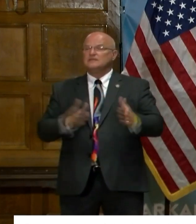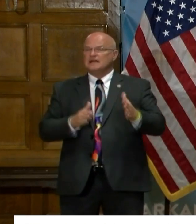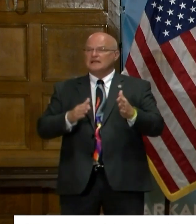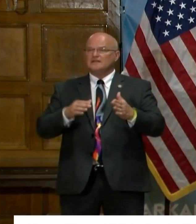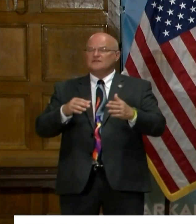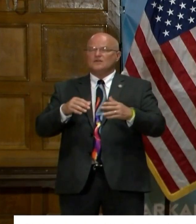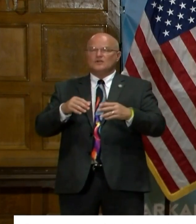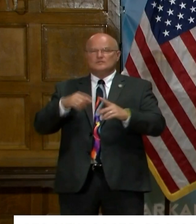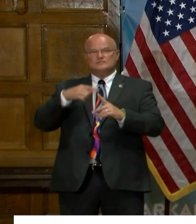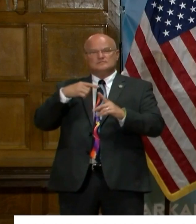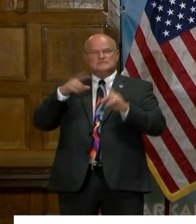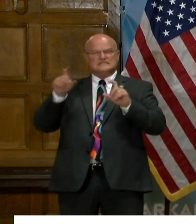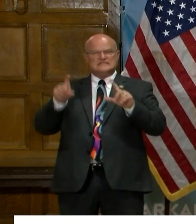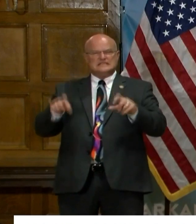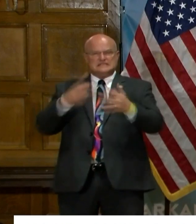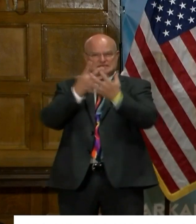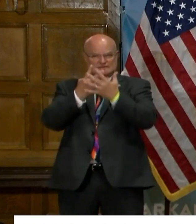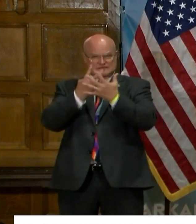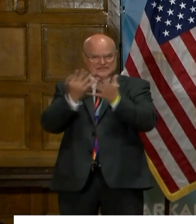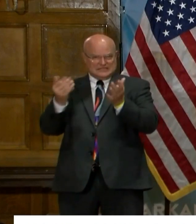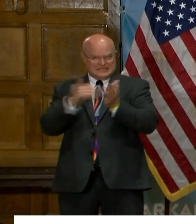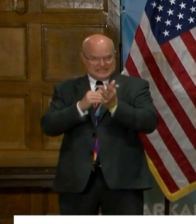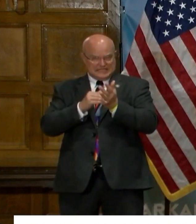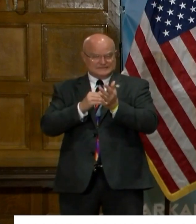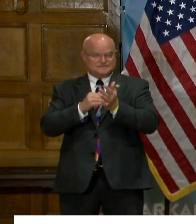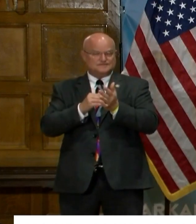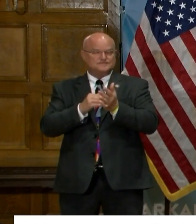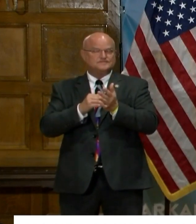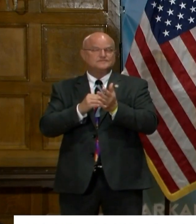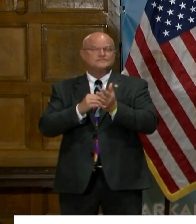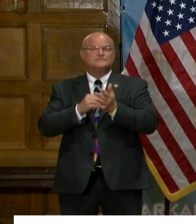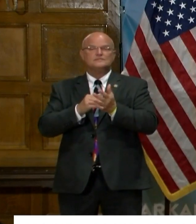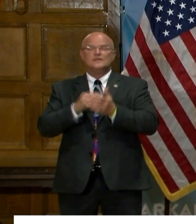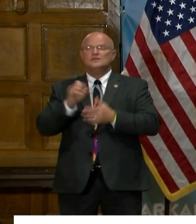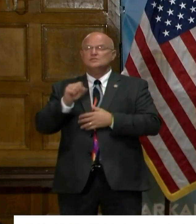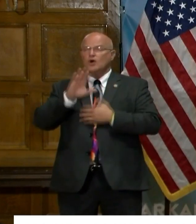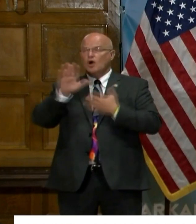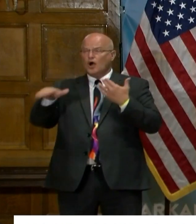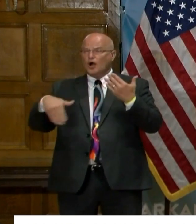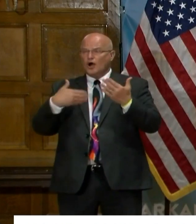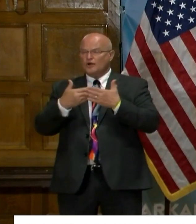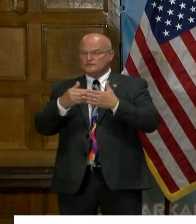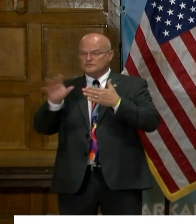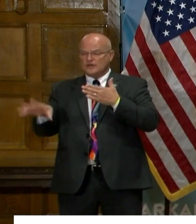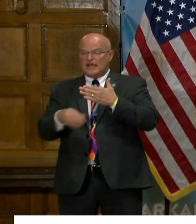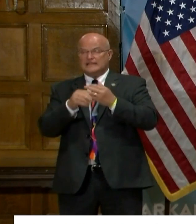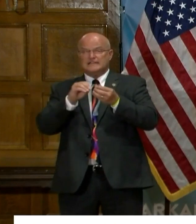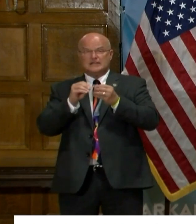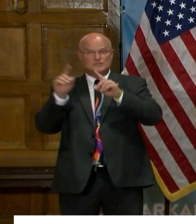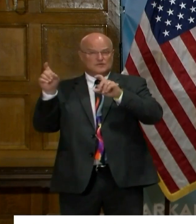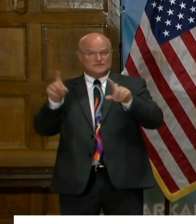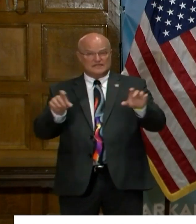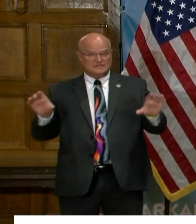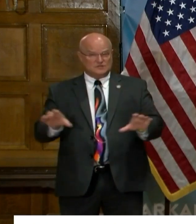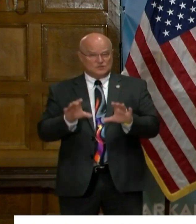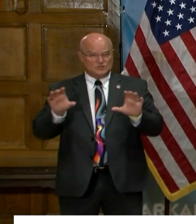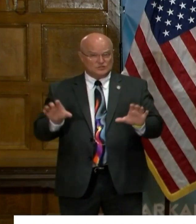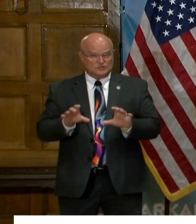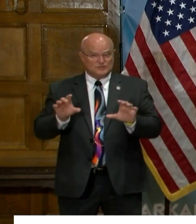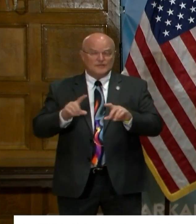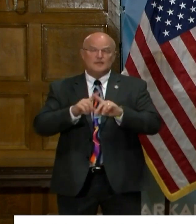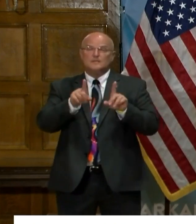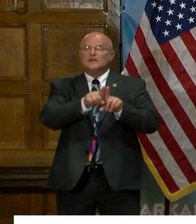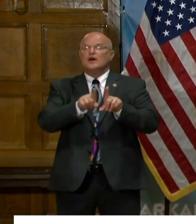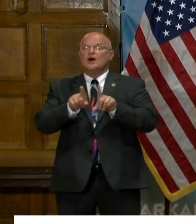for proactively testing our correctional facilities, our state correctional facilities. So all those will add to the number of tests that we do.